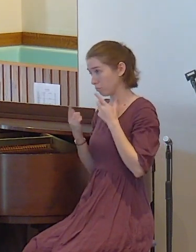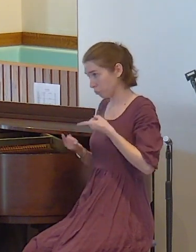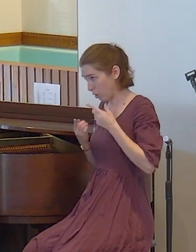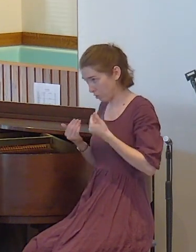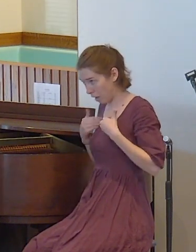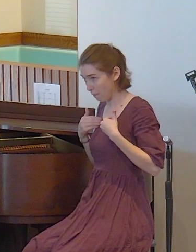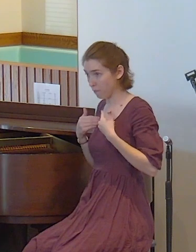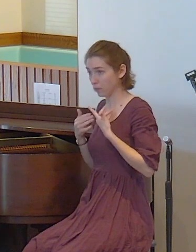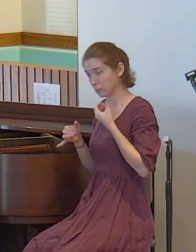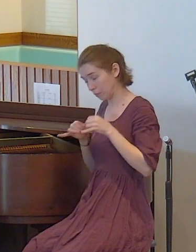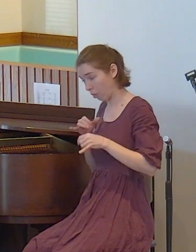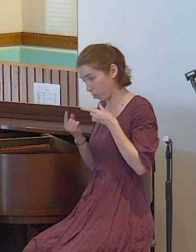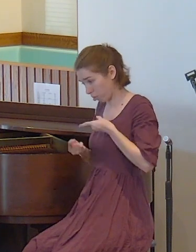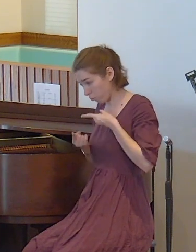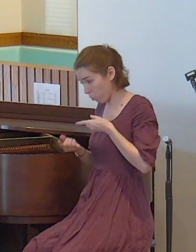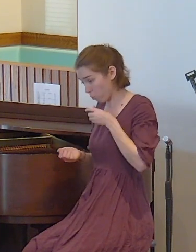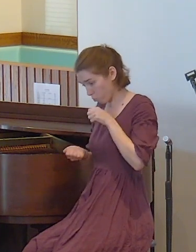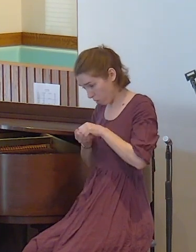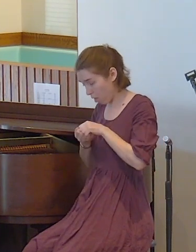is dealing with.